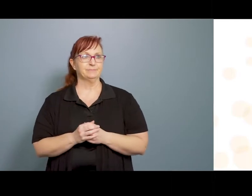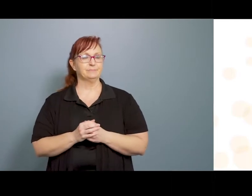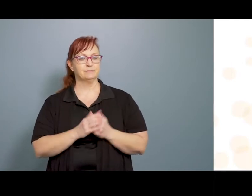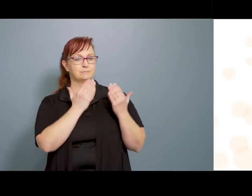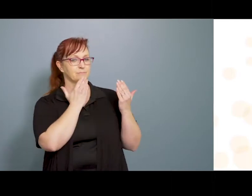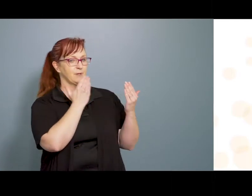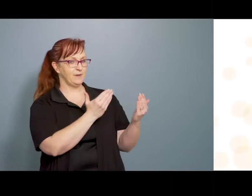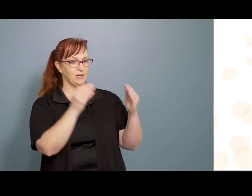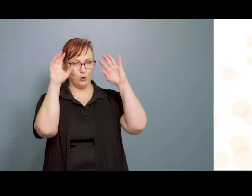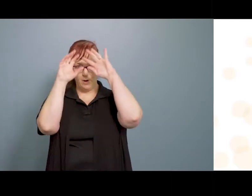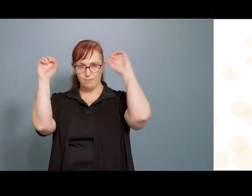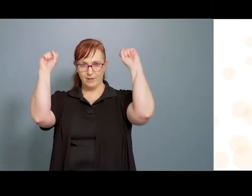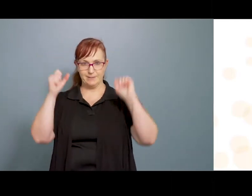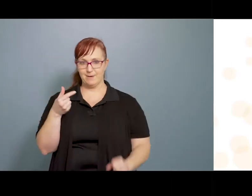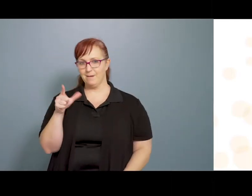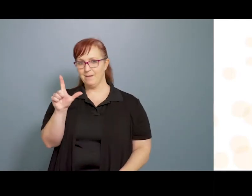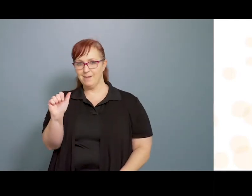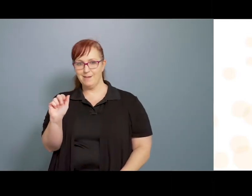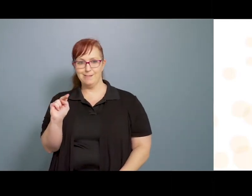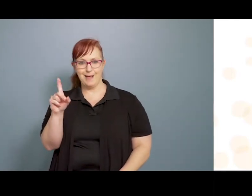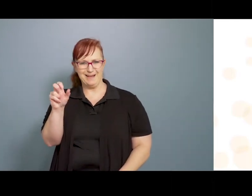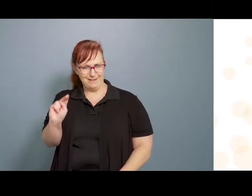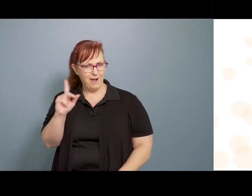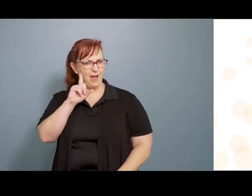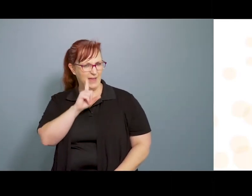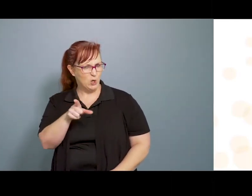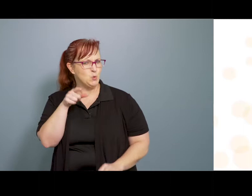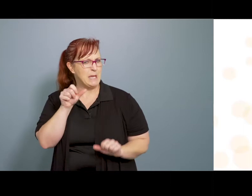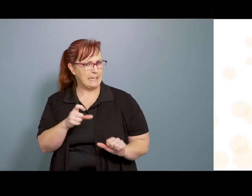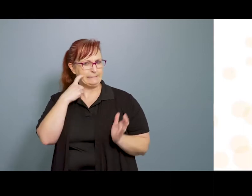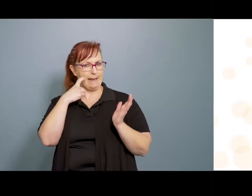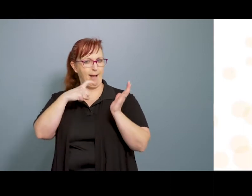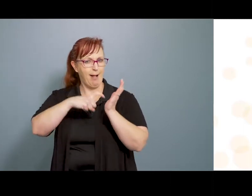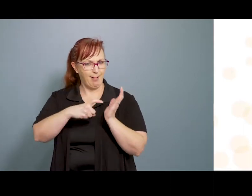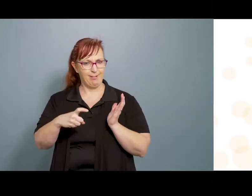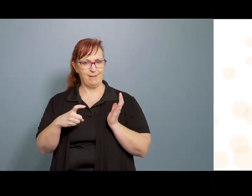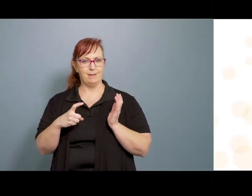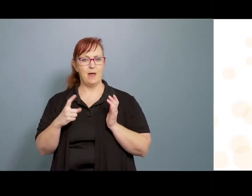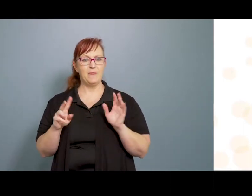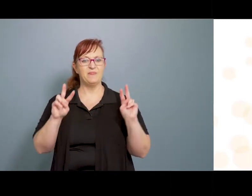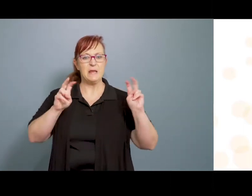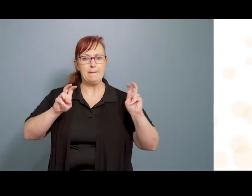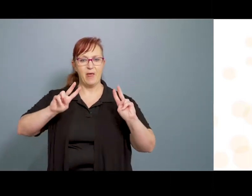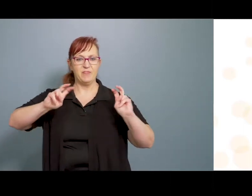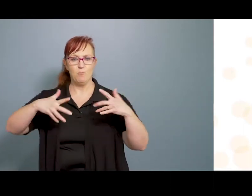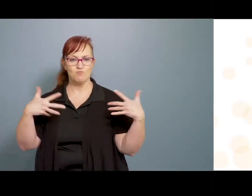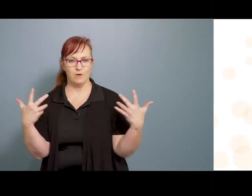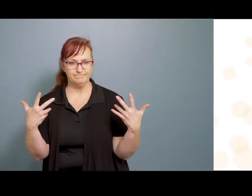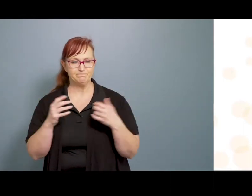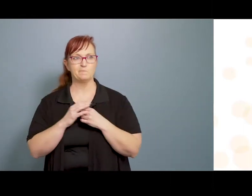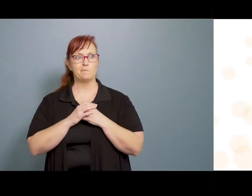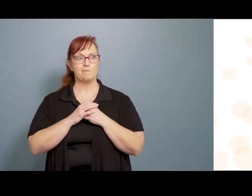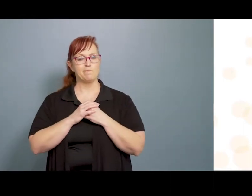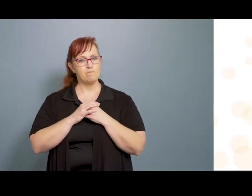Thank you, President Glandon. And I think you guys can all start to see a theme emerging here. This is a